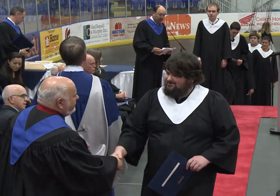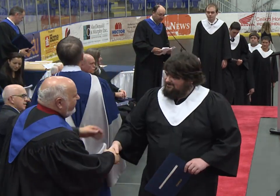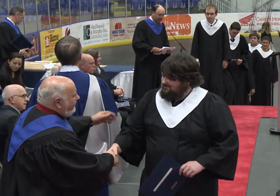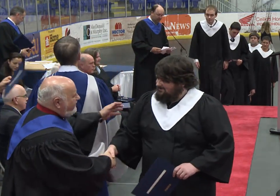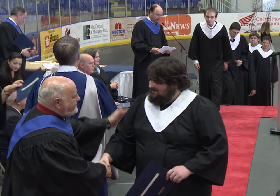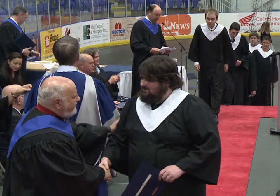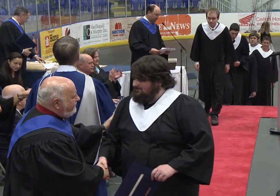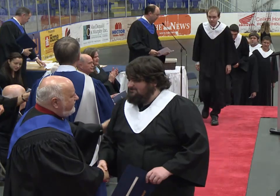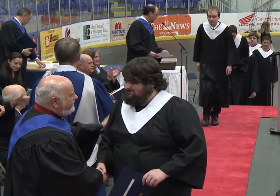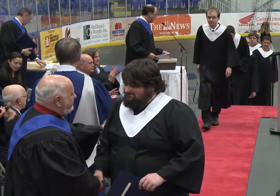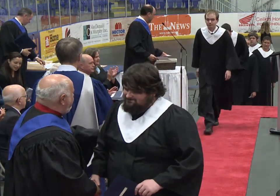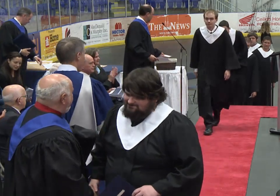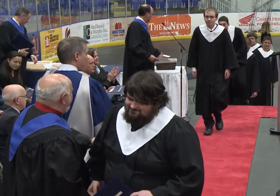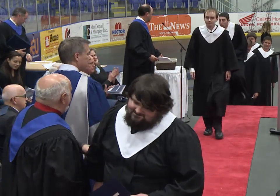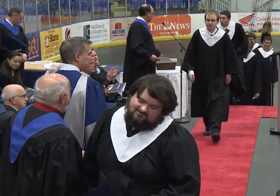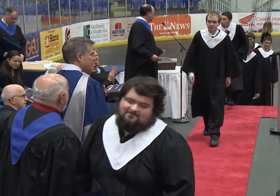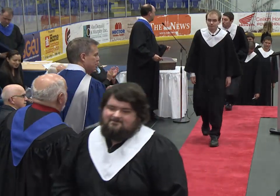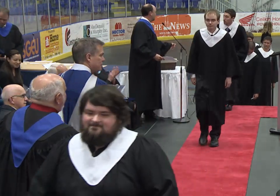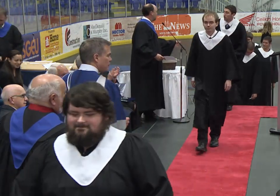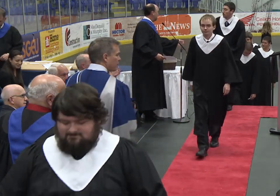Dylan White.